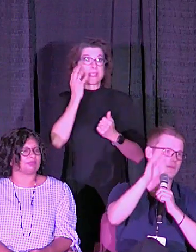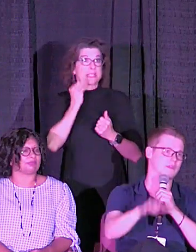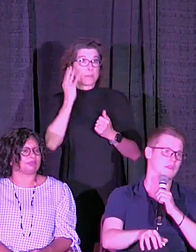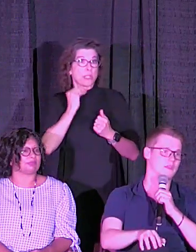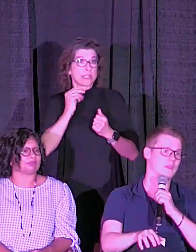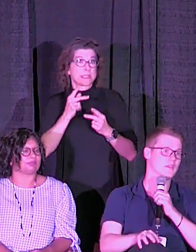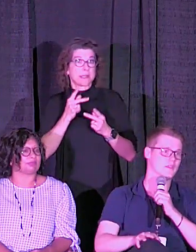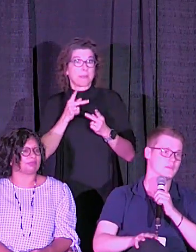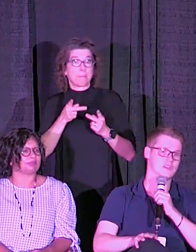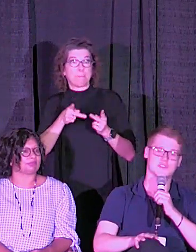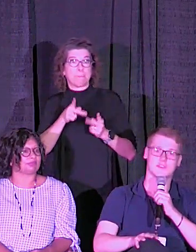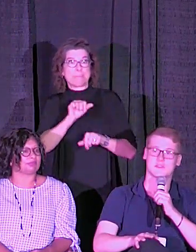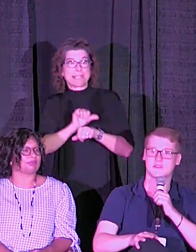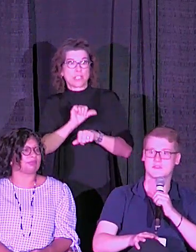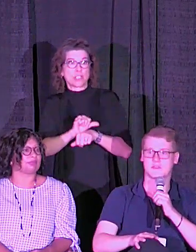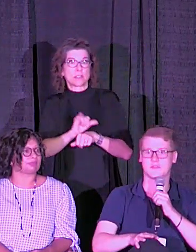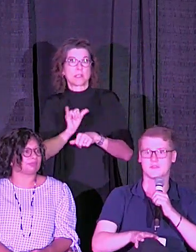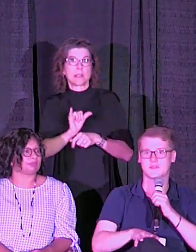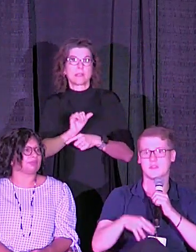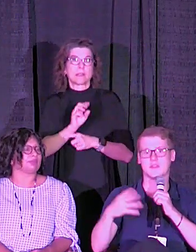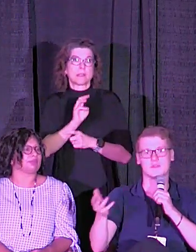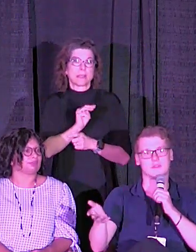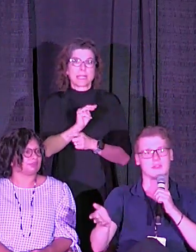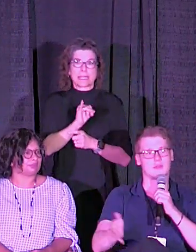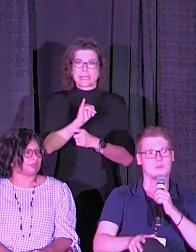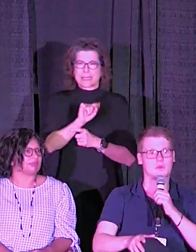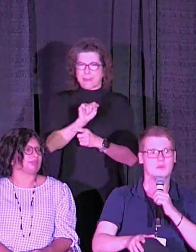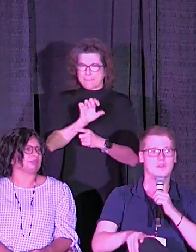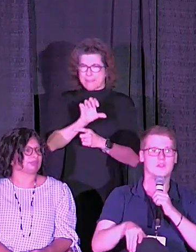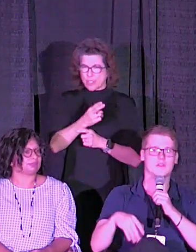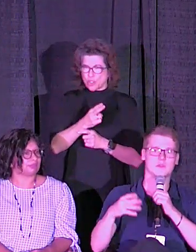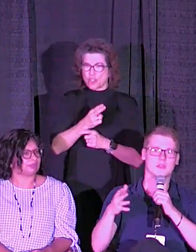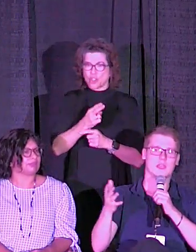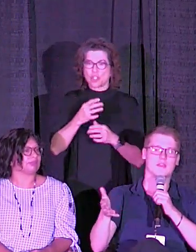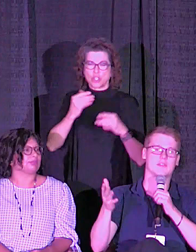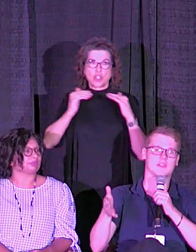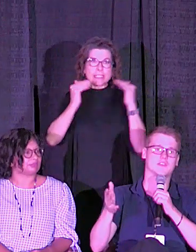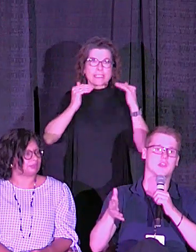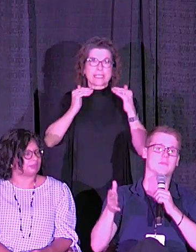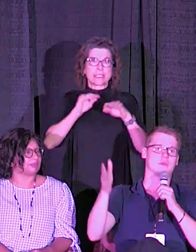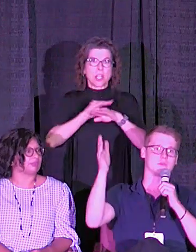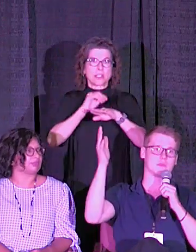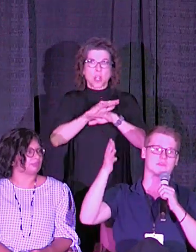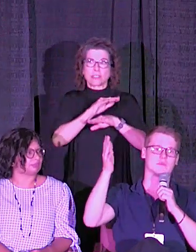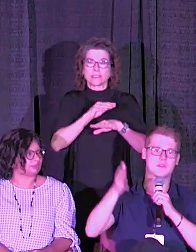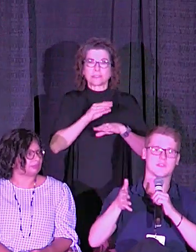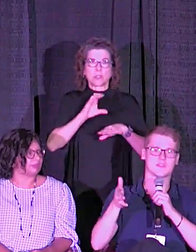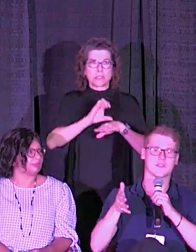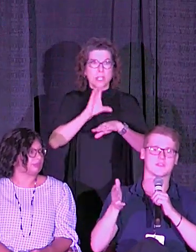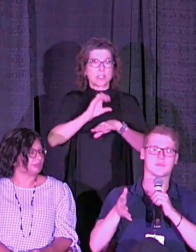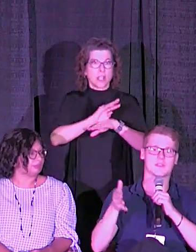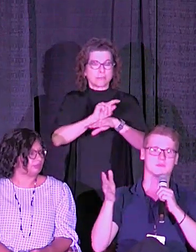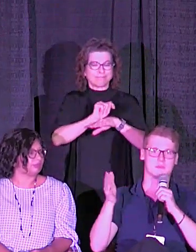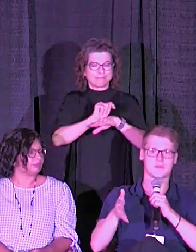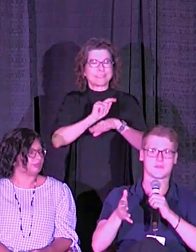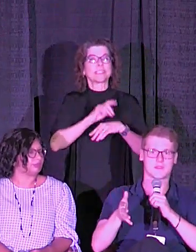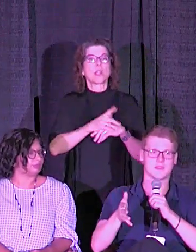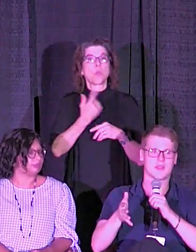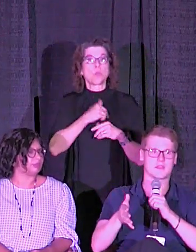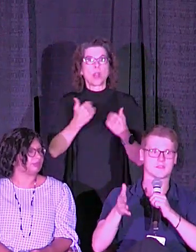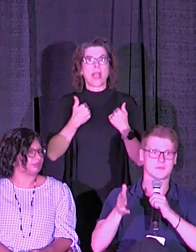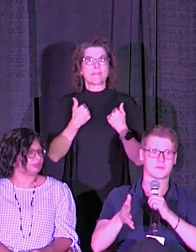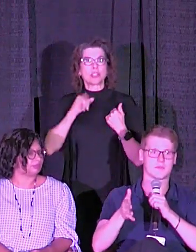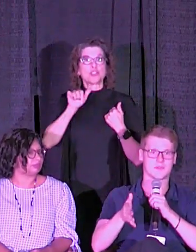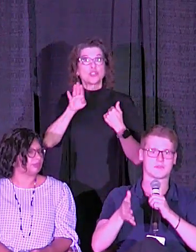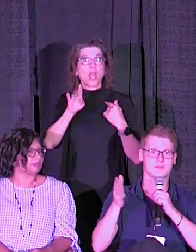example would have been like the Mitch Justice Consultants for that role. We're gonna have like a job board where there's one centralized place where if you're looking